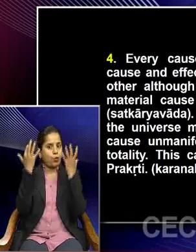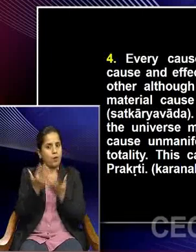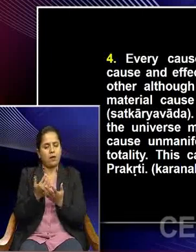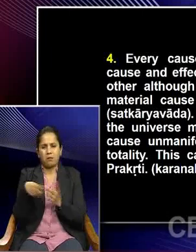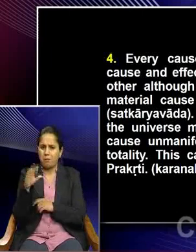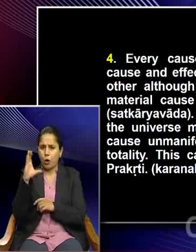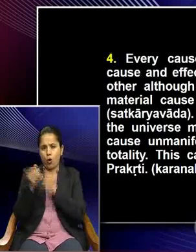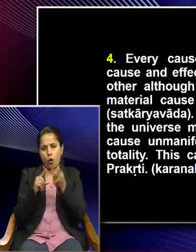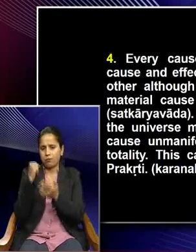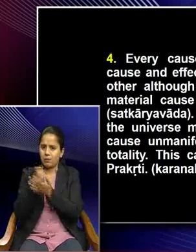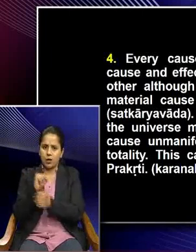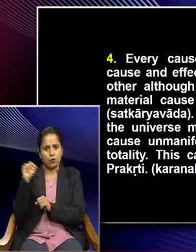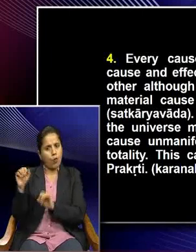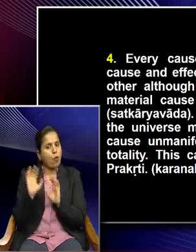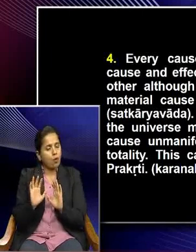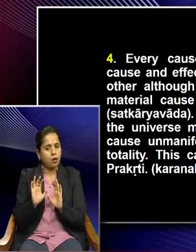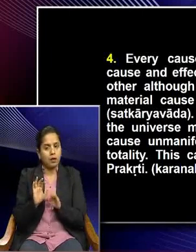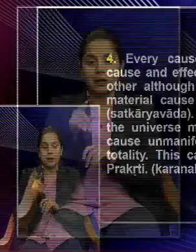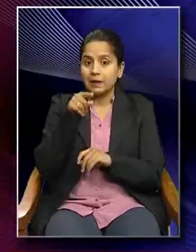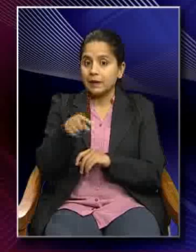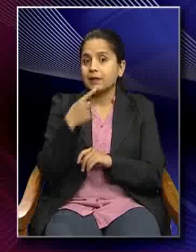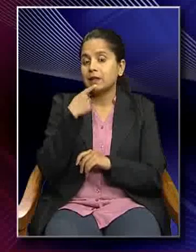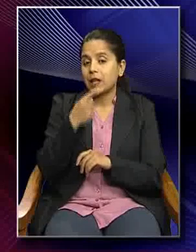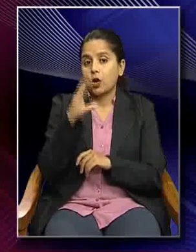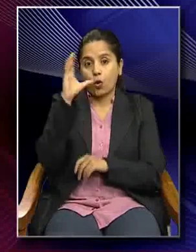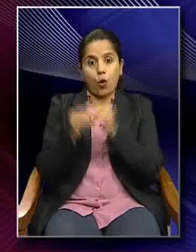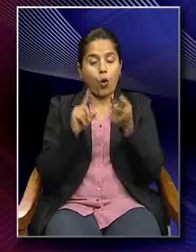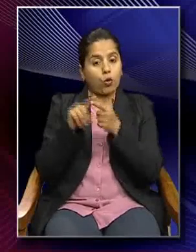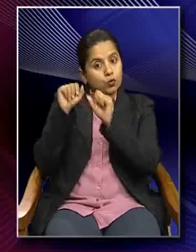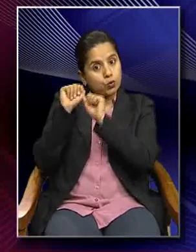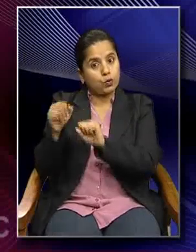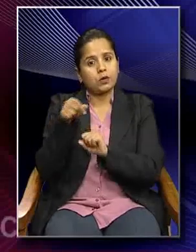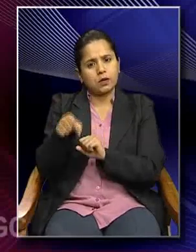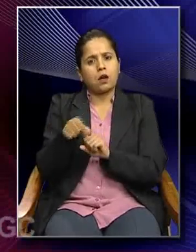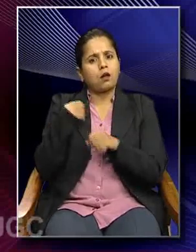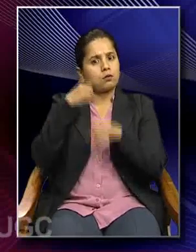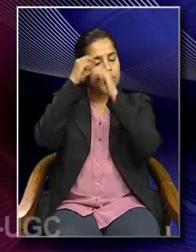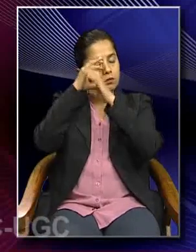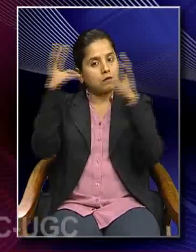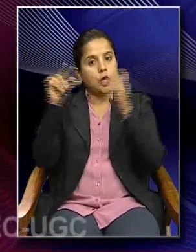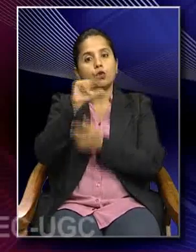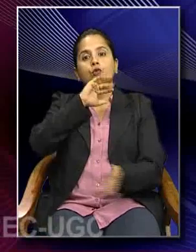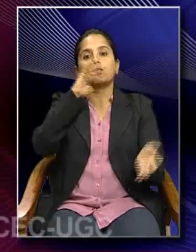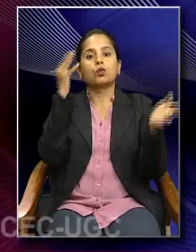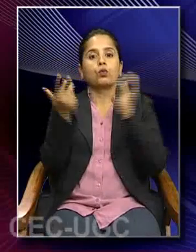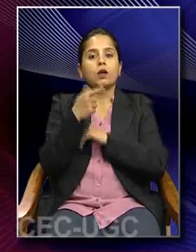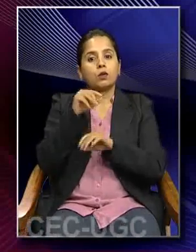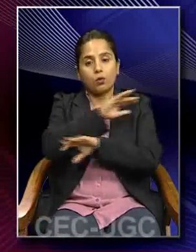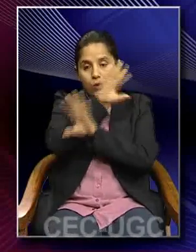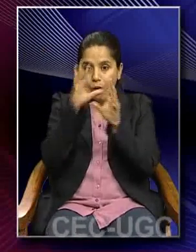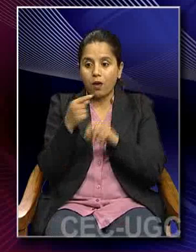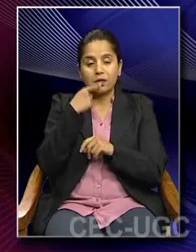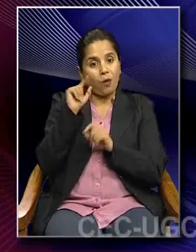a cause. So this cause unmanifests the universe in its